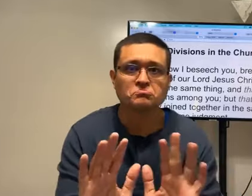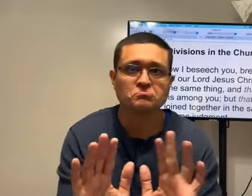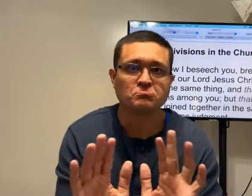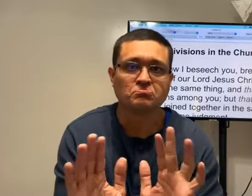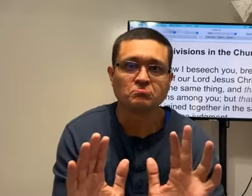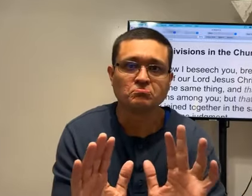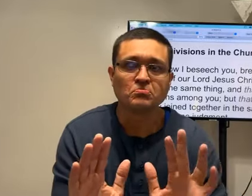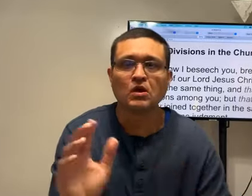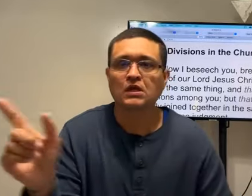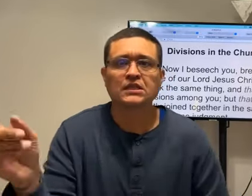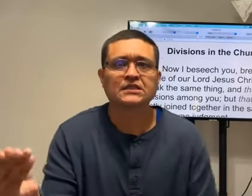You don't need it to be saved.